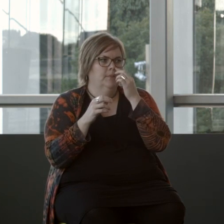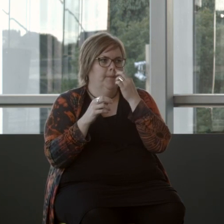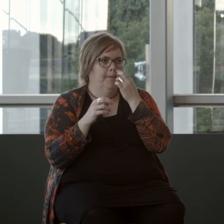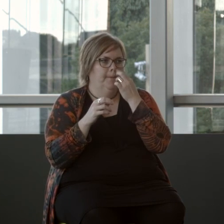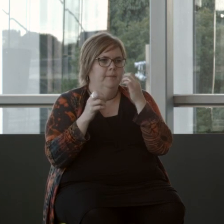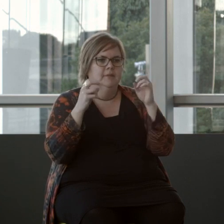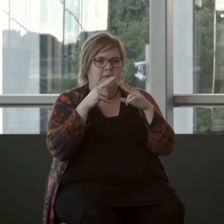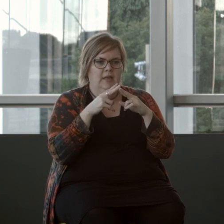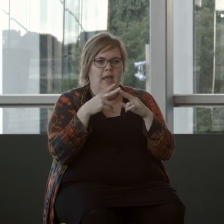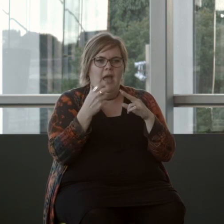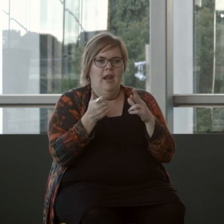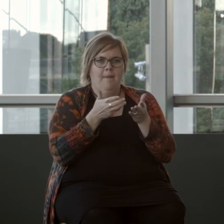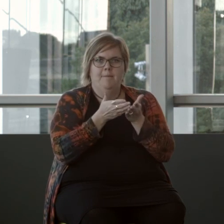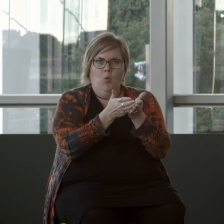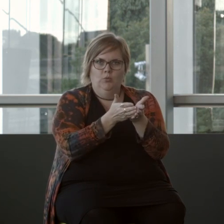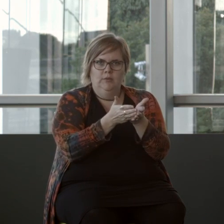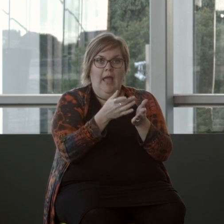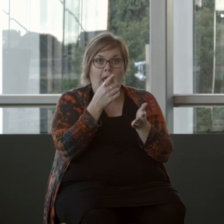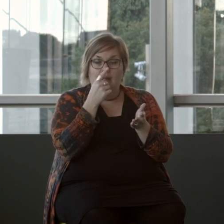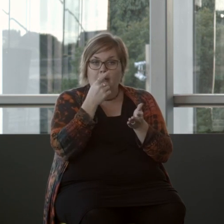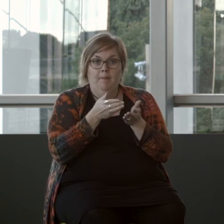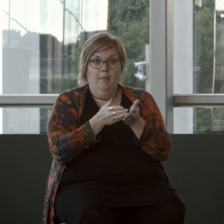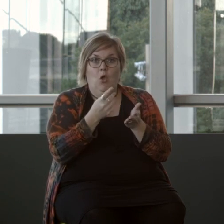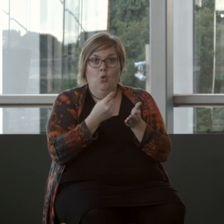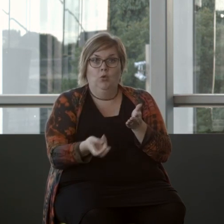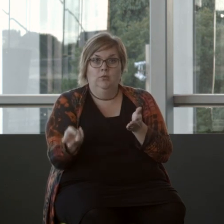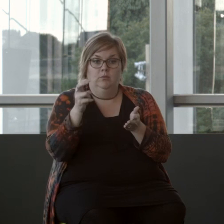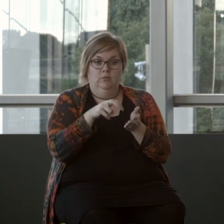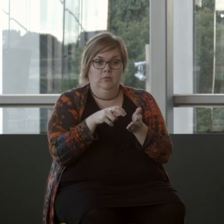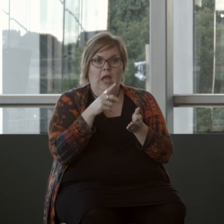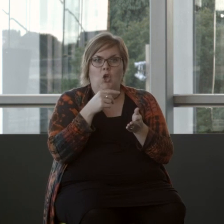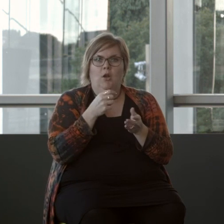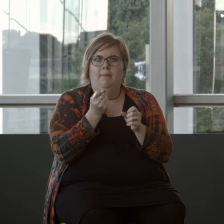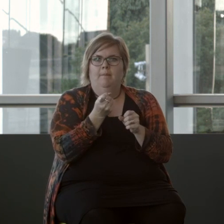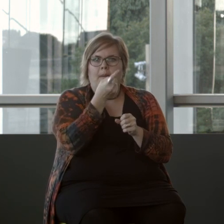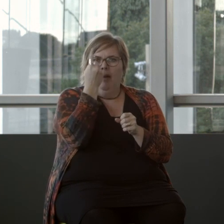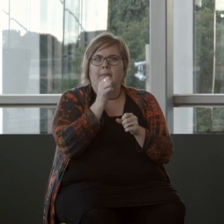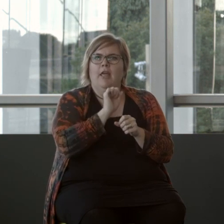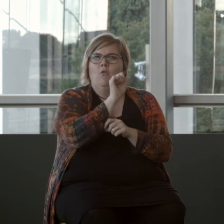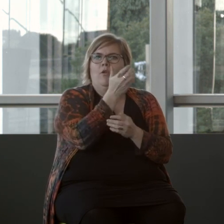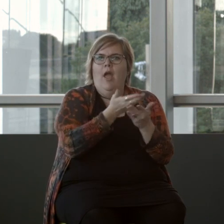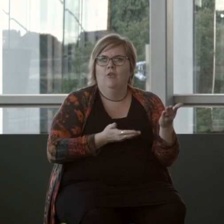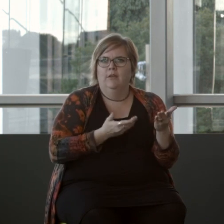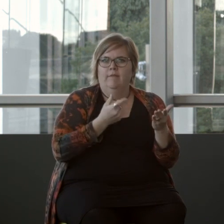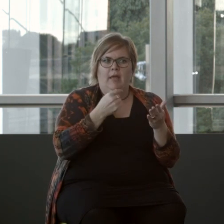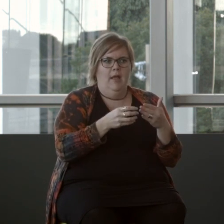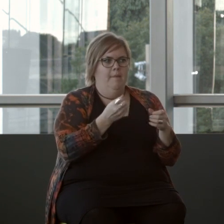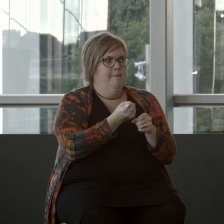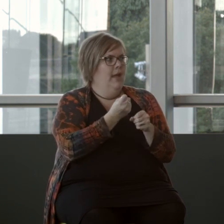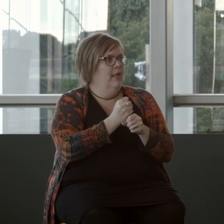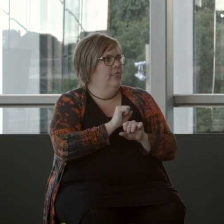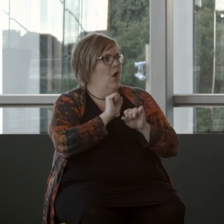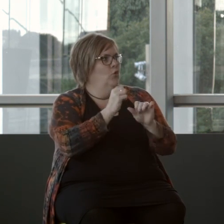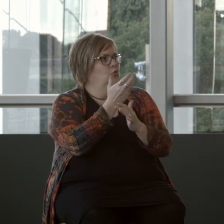and people could literally get in the boat and drive their own narrative. Like, they could be the leader of their own story. And what